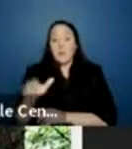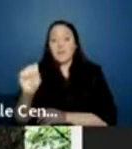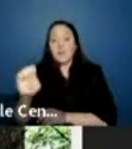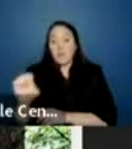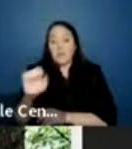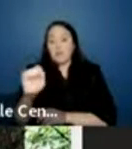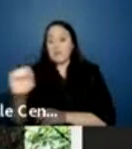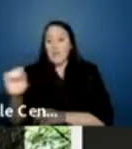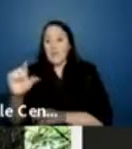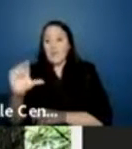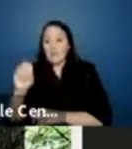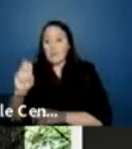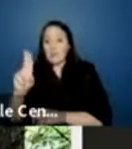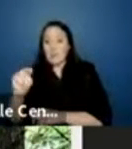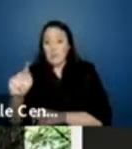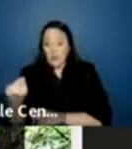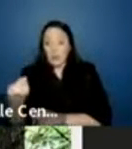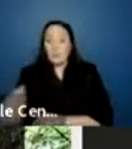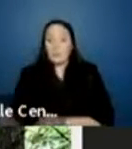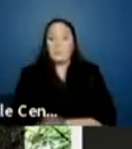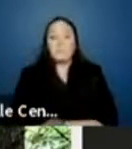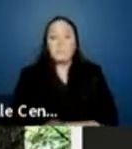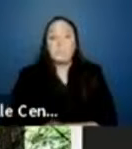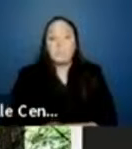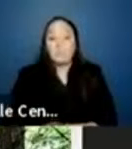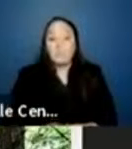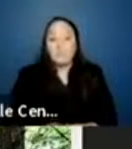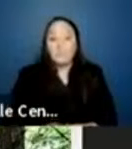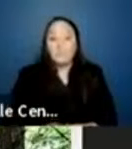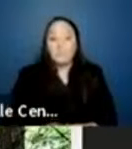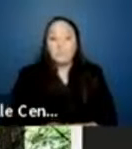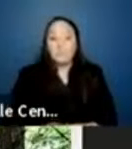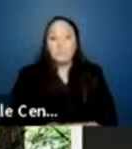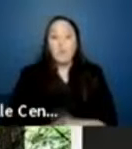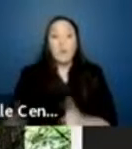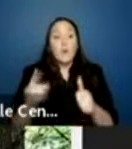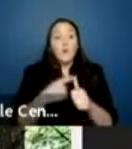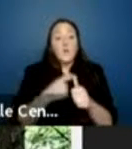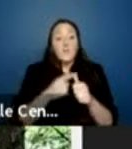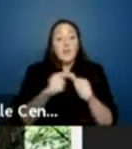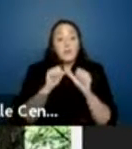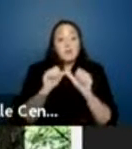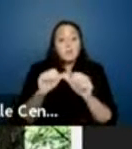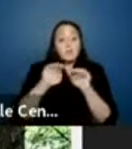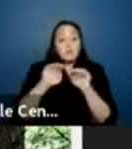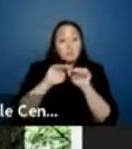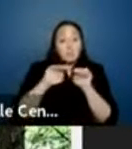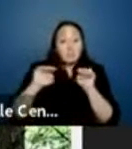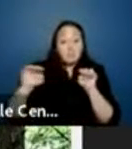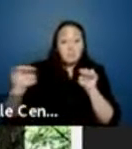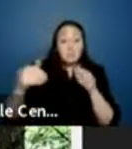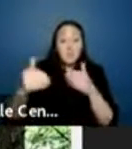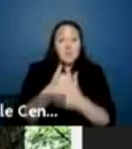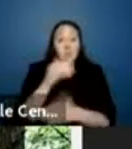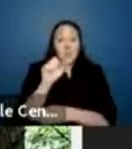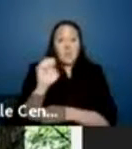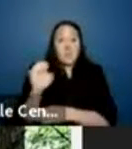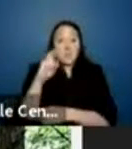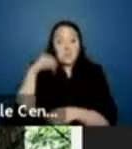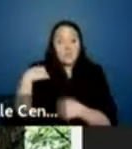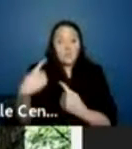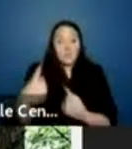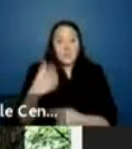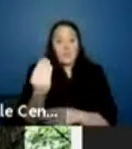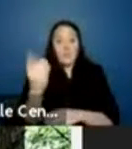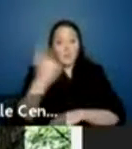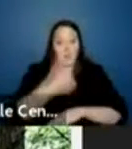covid.knoxcountytn.gov/case-count. So moving on to our first benchmark, sustained reduction or stability in new cases for 14 days. Over